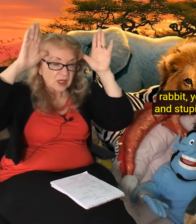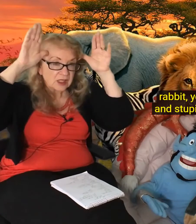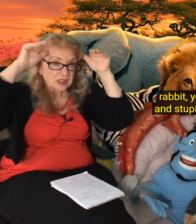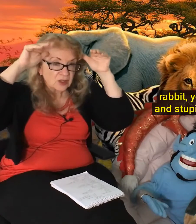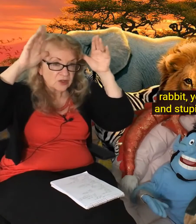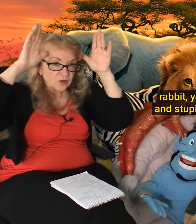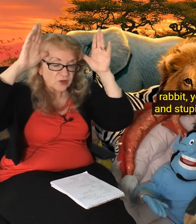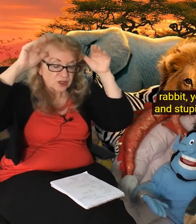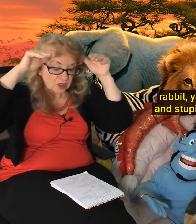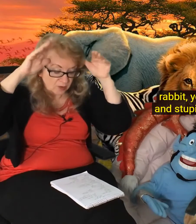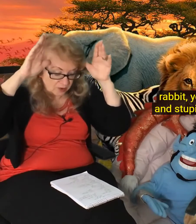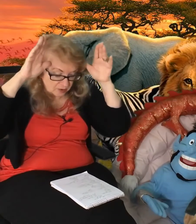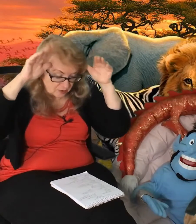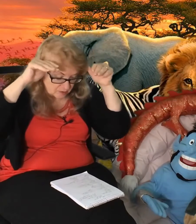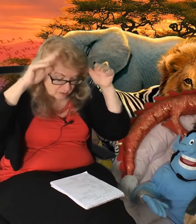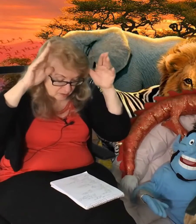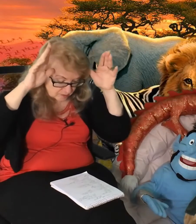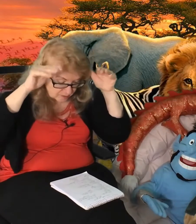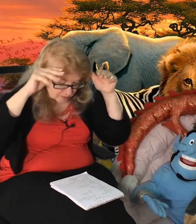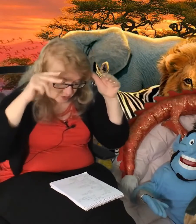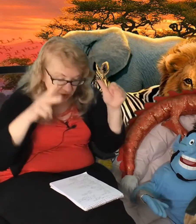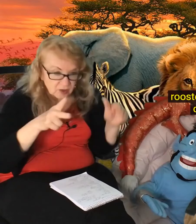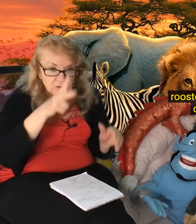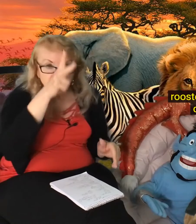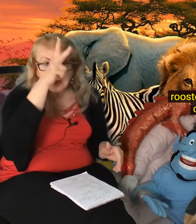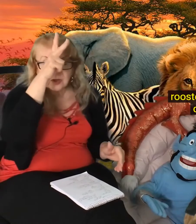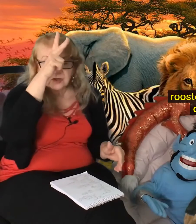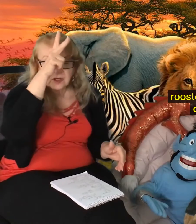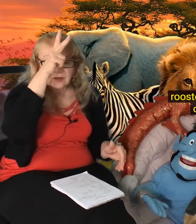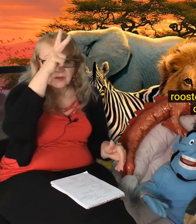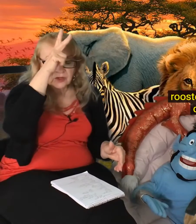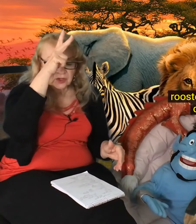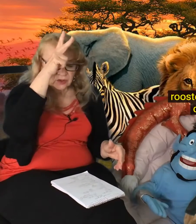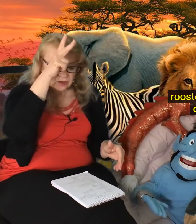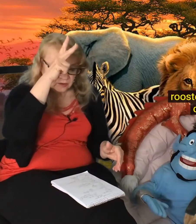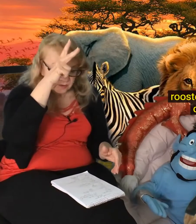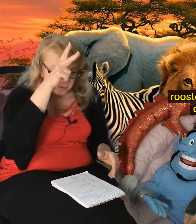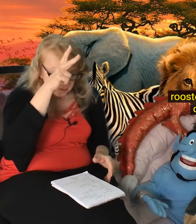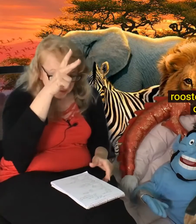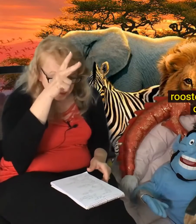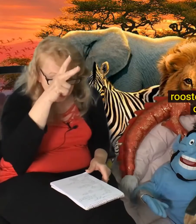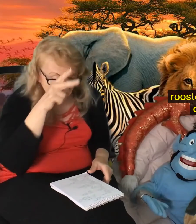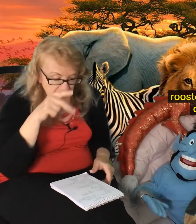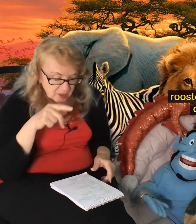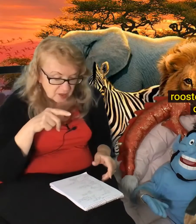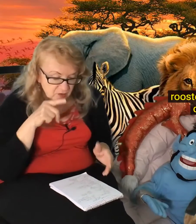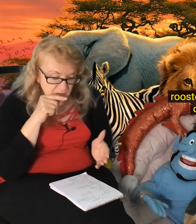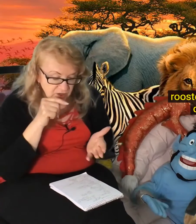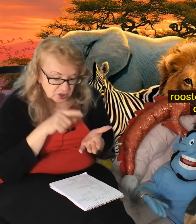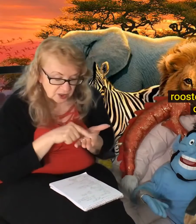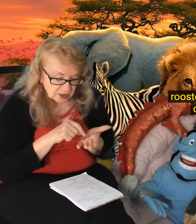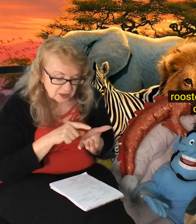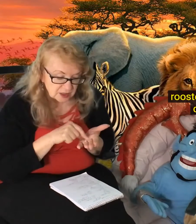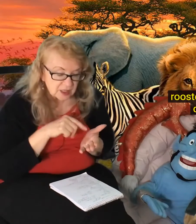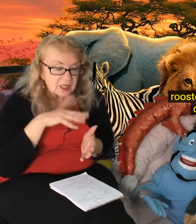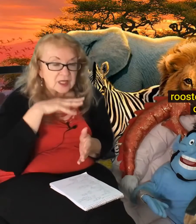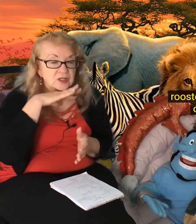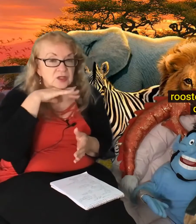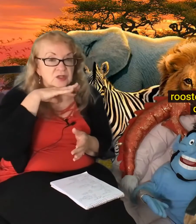is also for stubborn. Rooster, you got a rooster. You've got chickens.